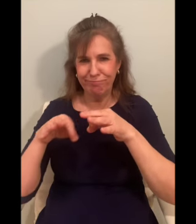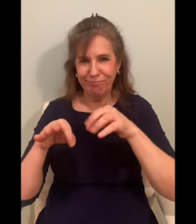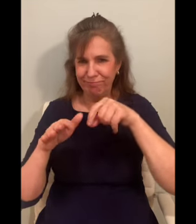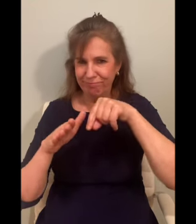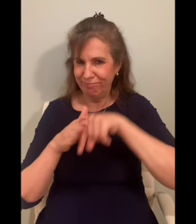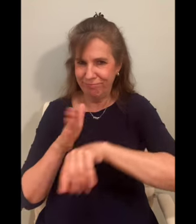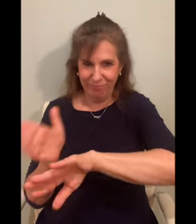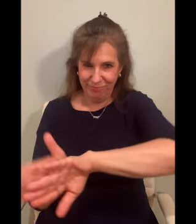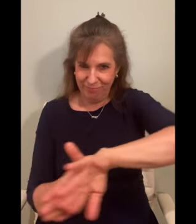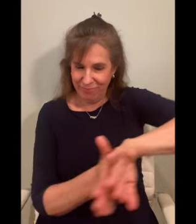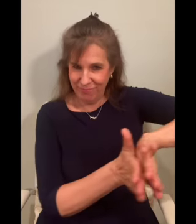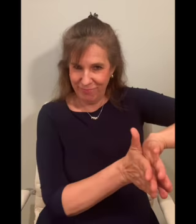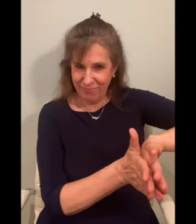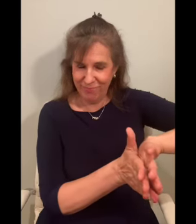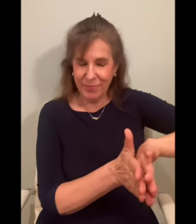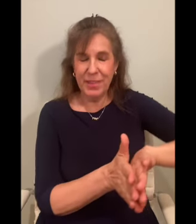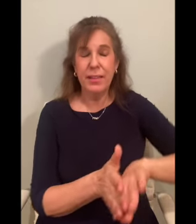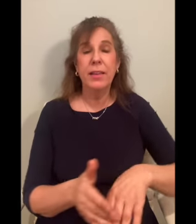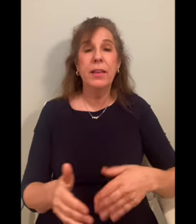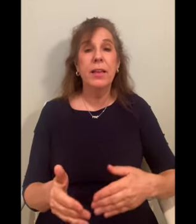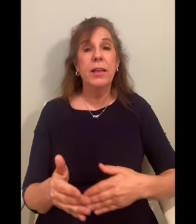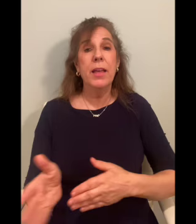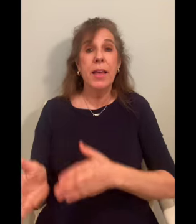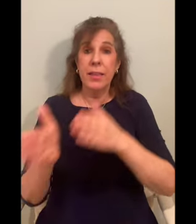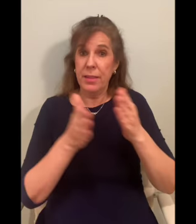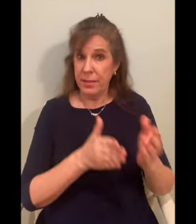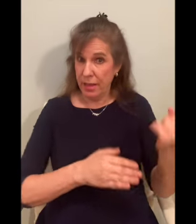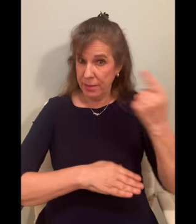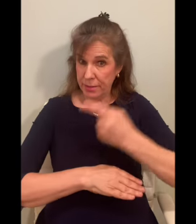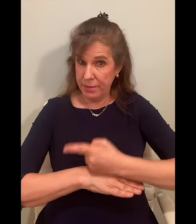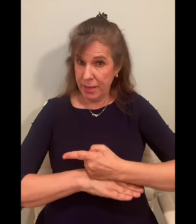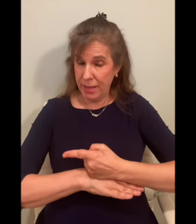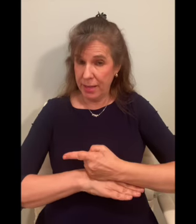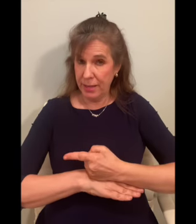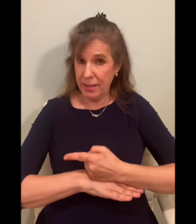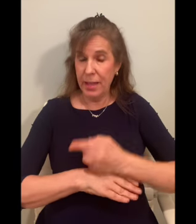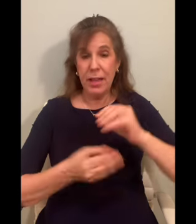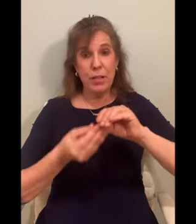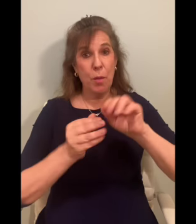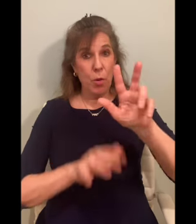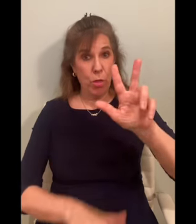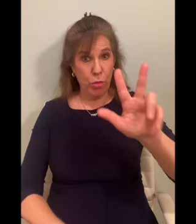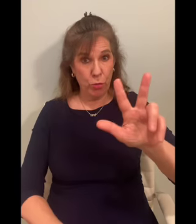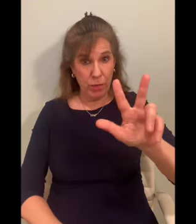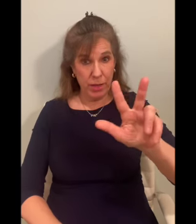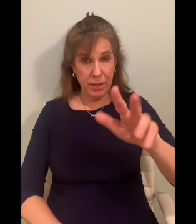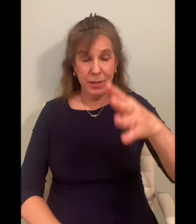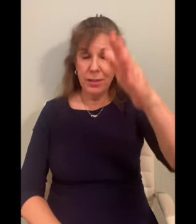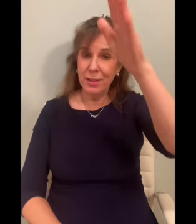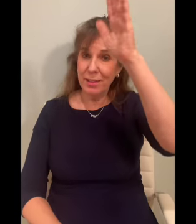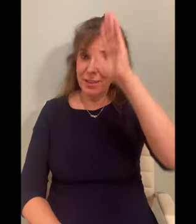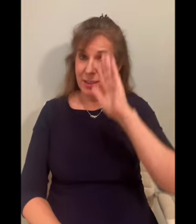number 3. The Tigalei Hayabasha was continents, like the earth as it is